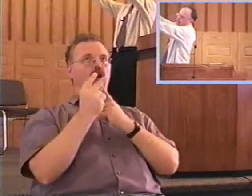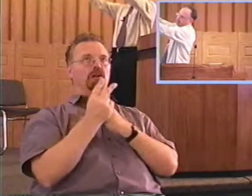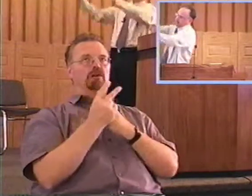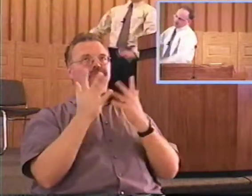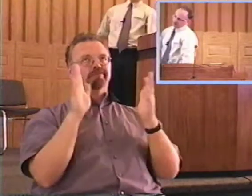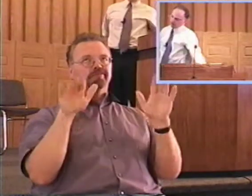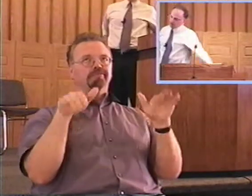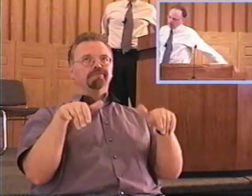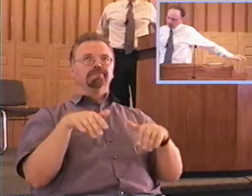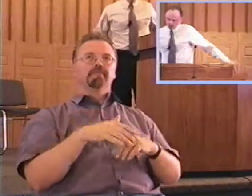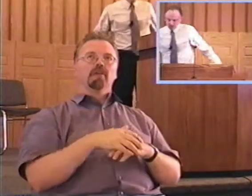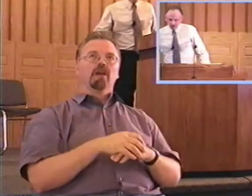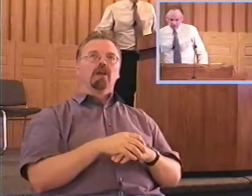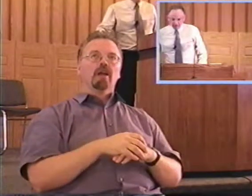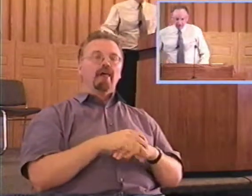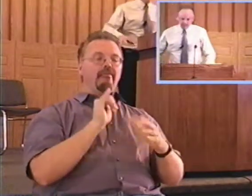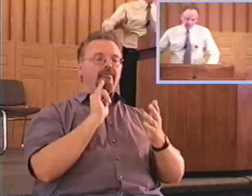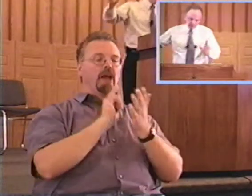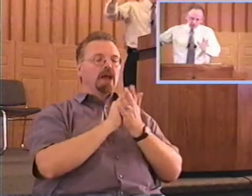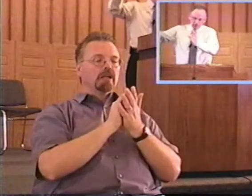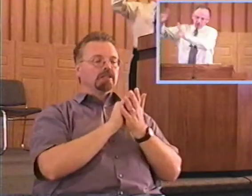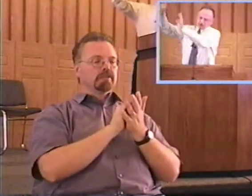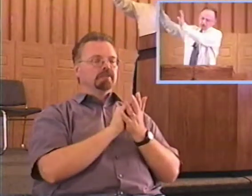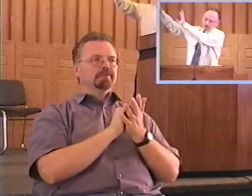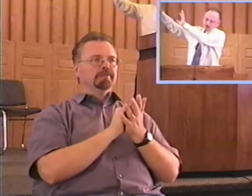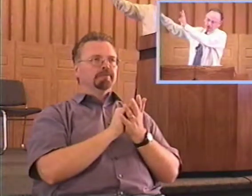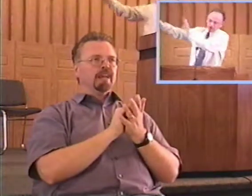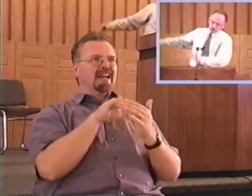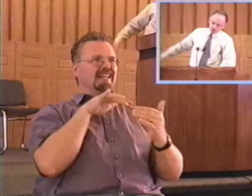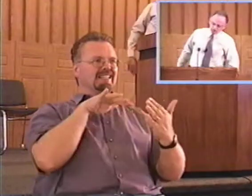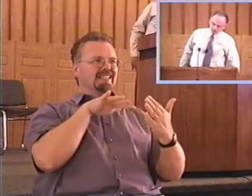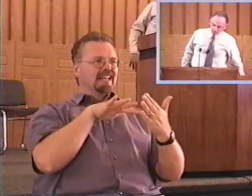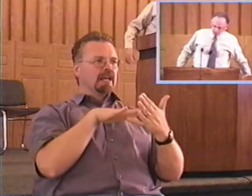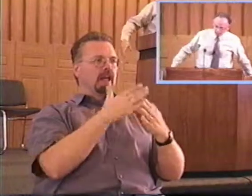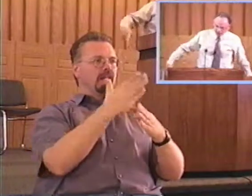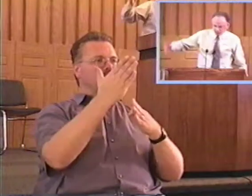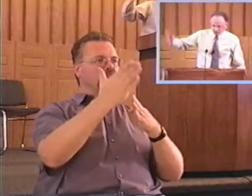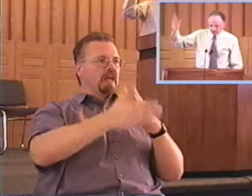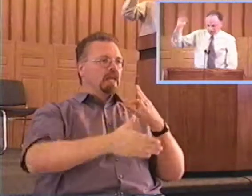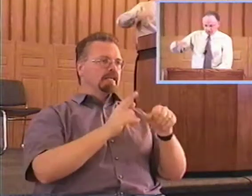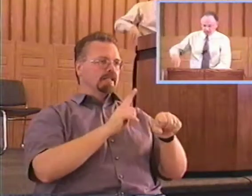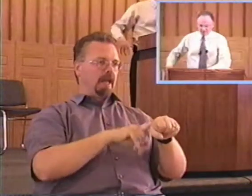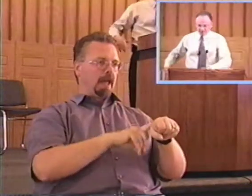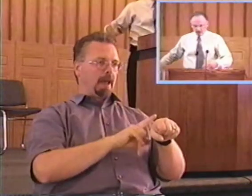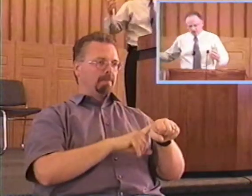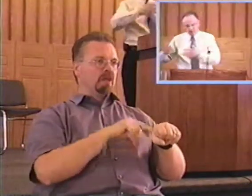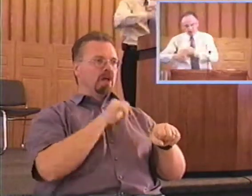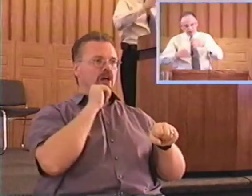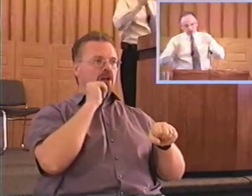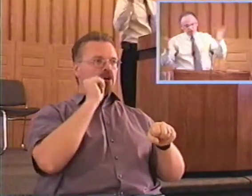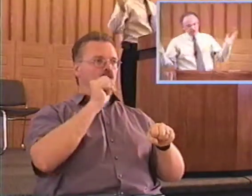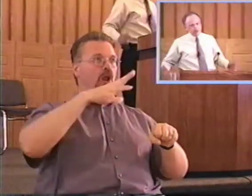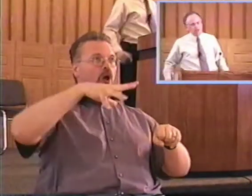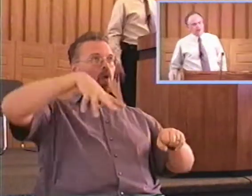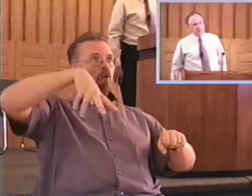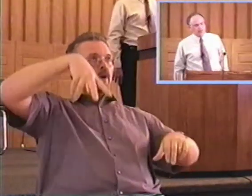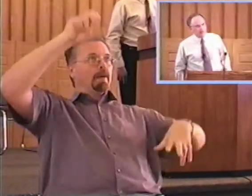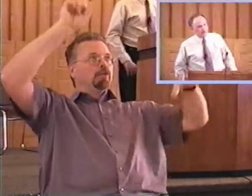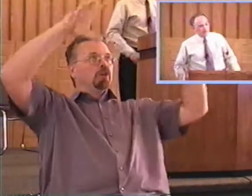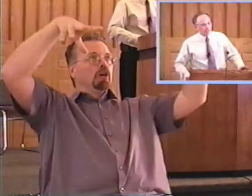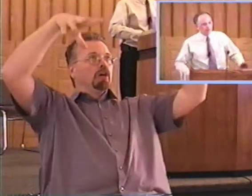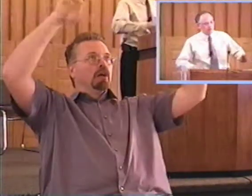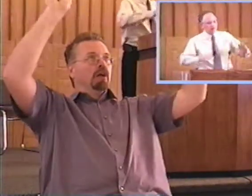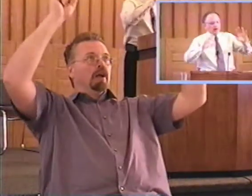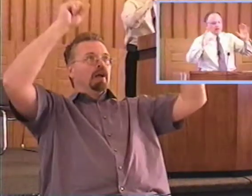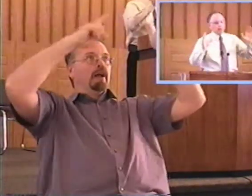the study of end time. And it's not all this, you know, rapture stuff and airplanes crashing and all